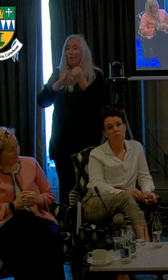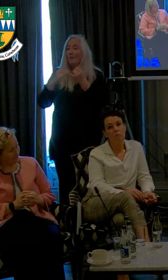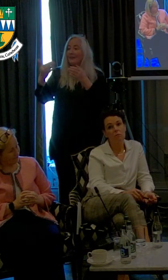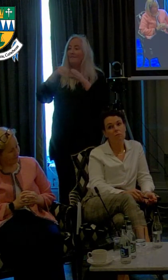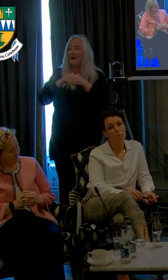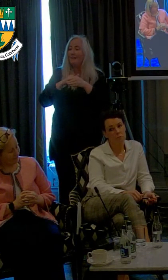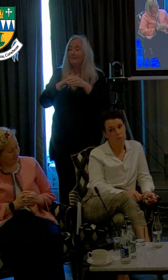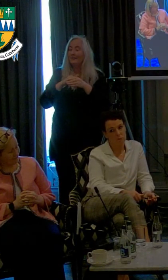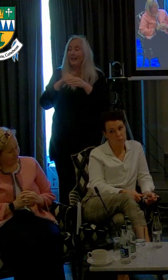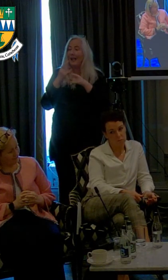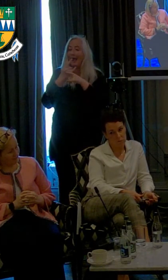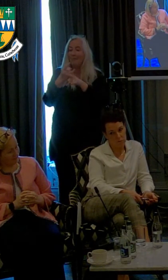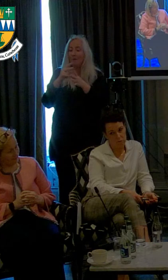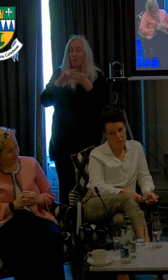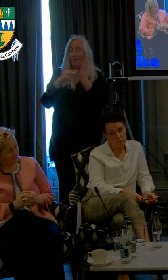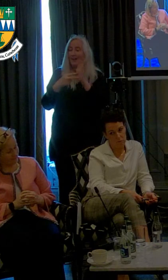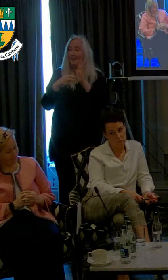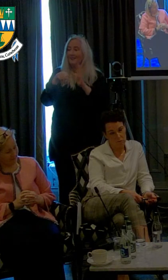event.